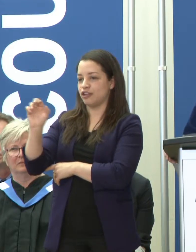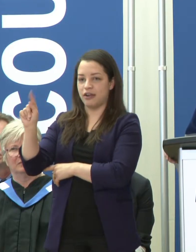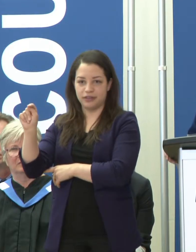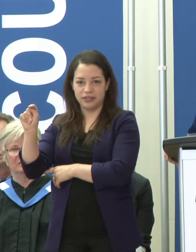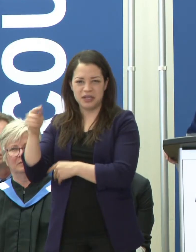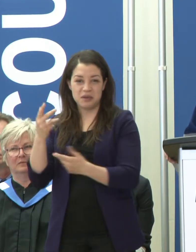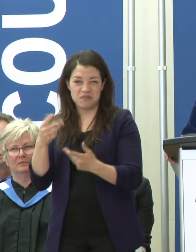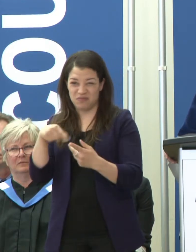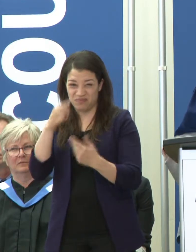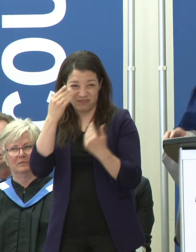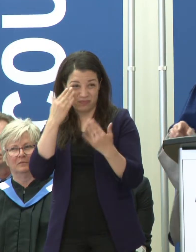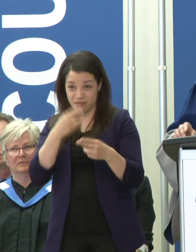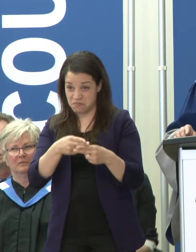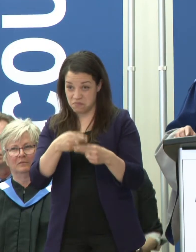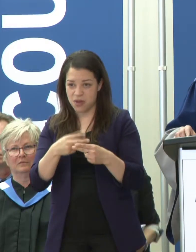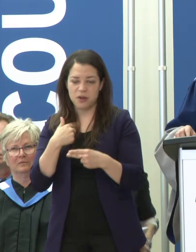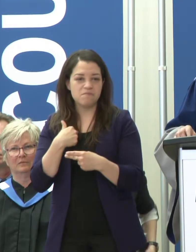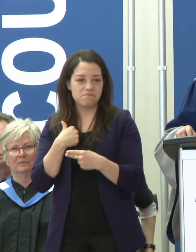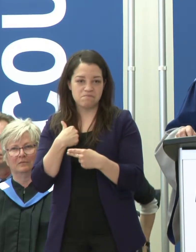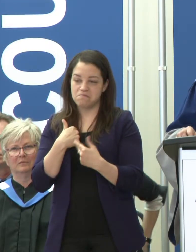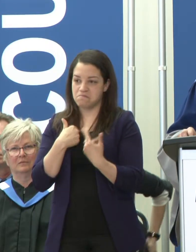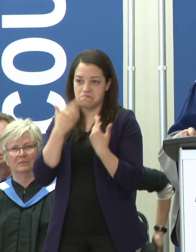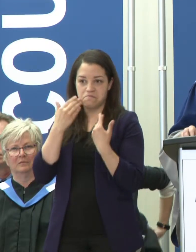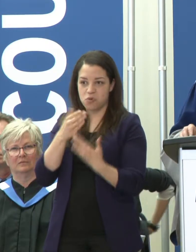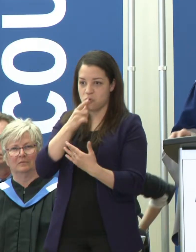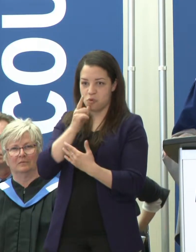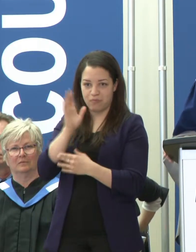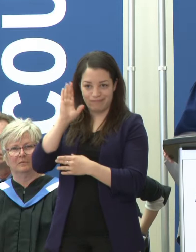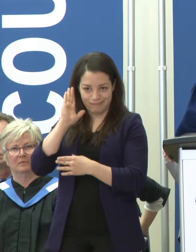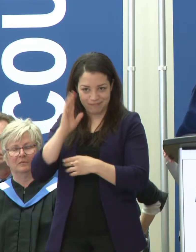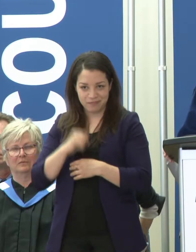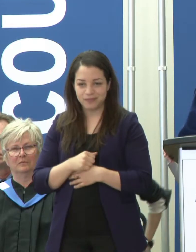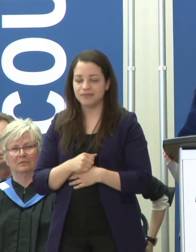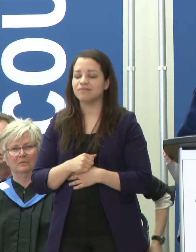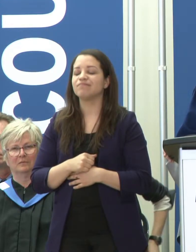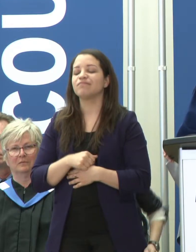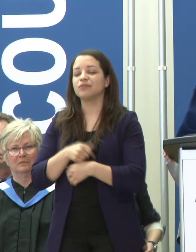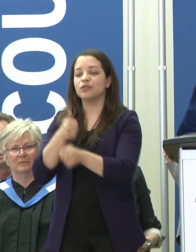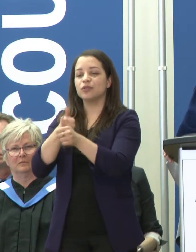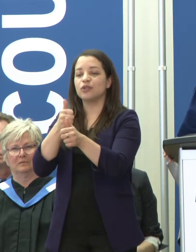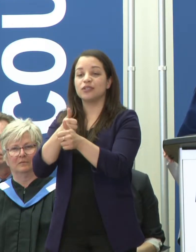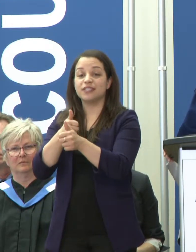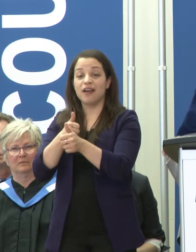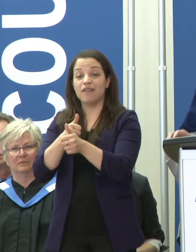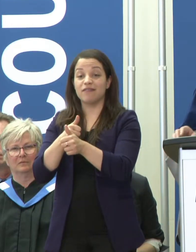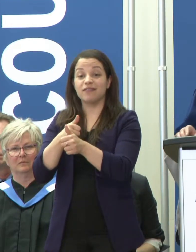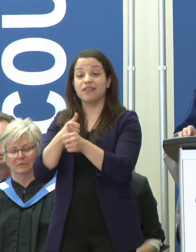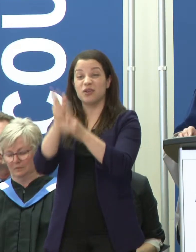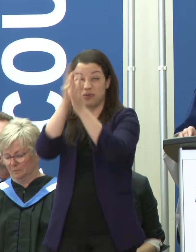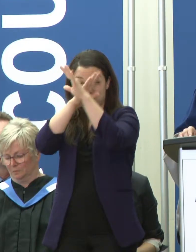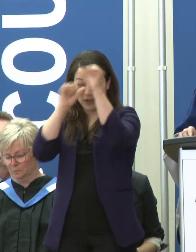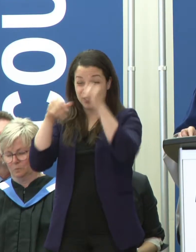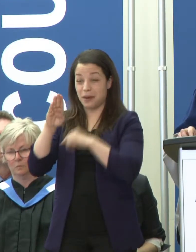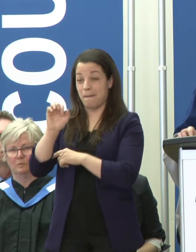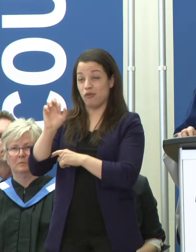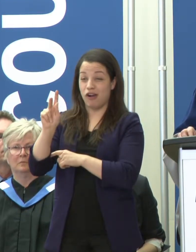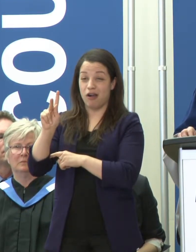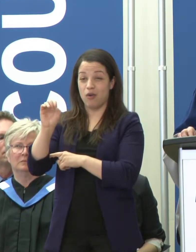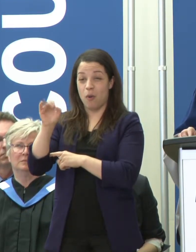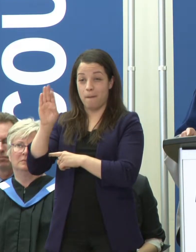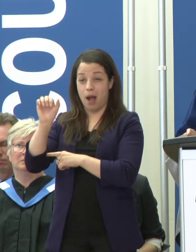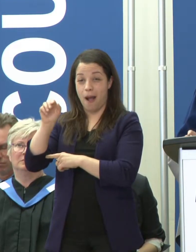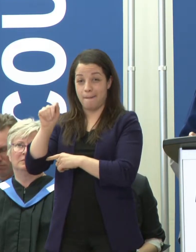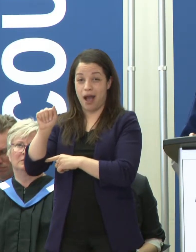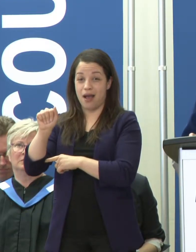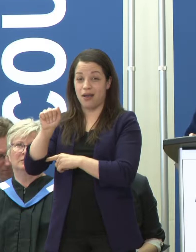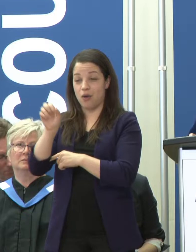heard of Valerie. I hadn't. But she was the senior advisor to President Barack Obama when he was in office.